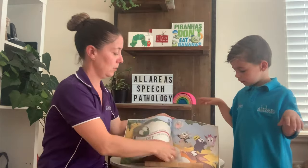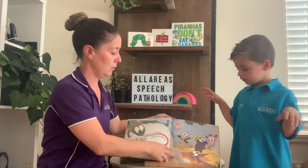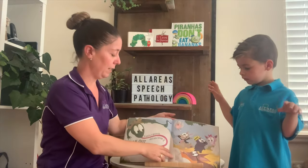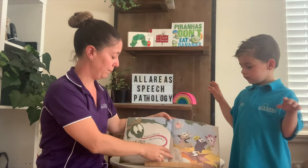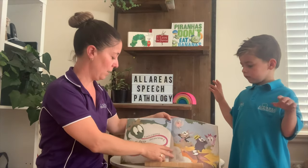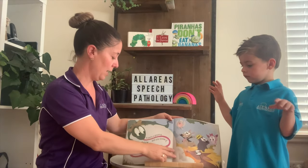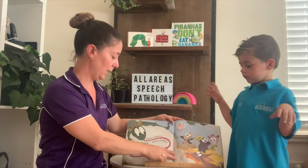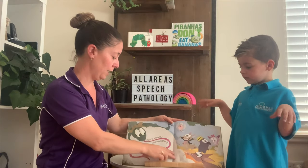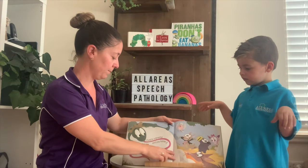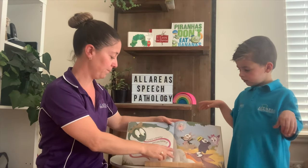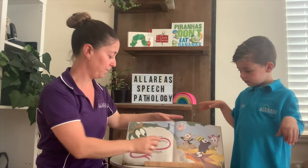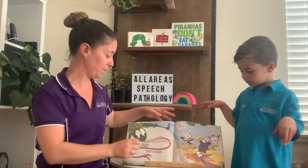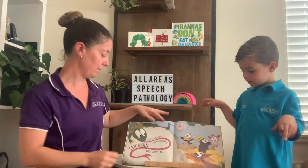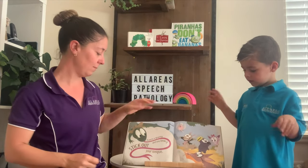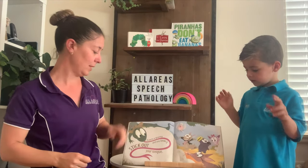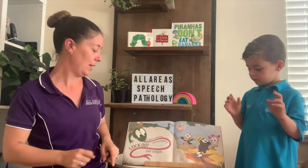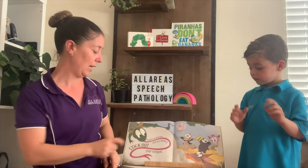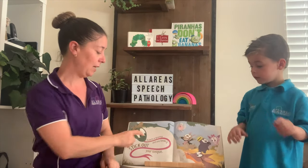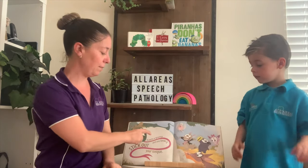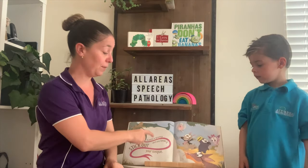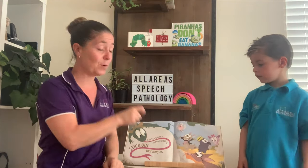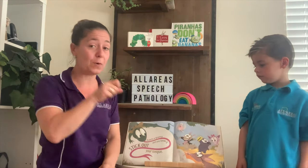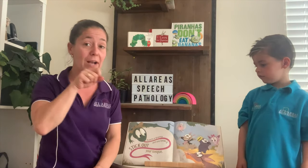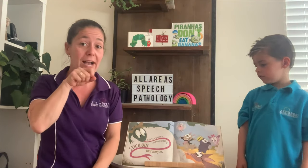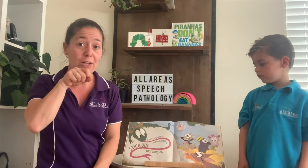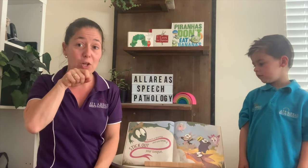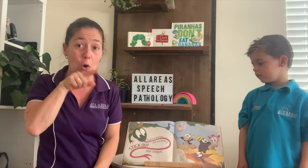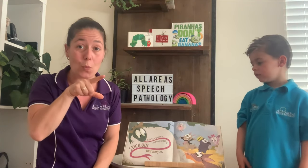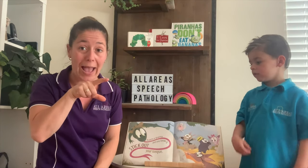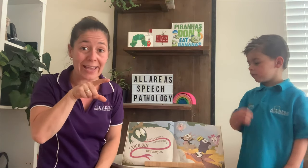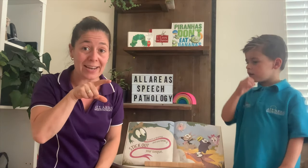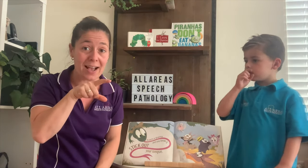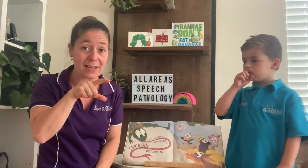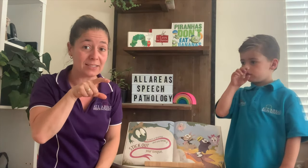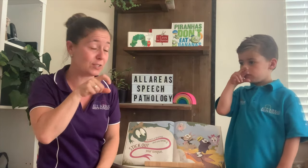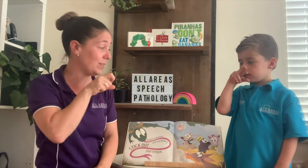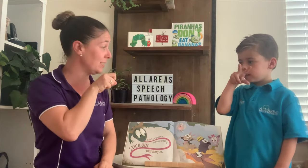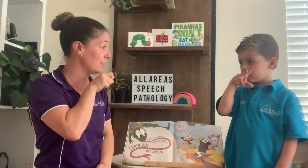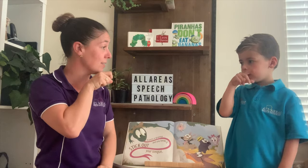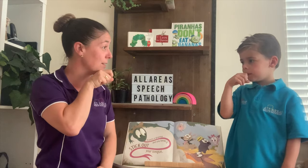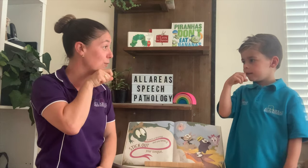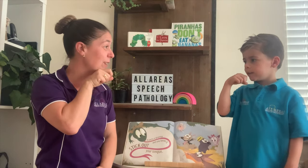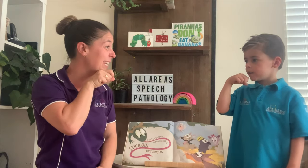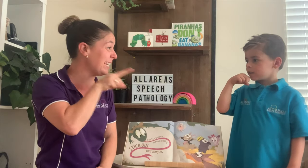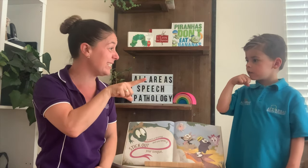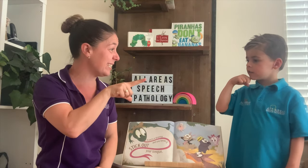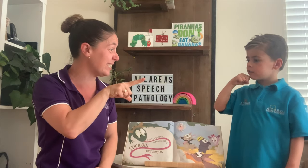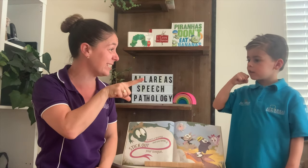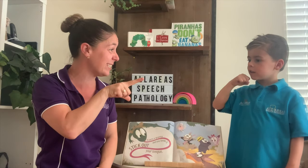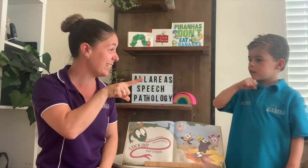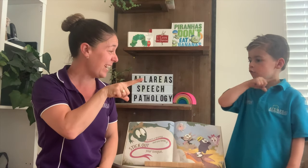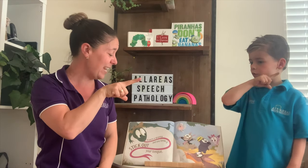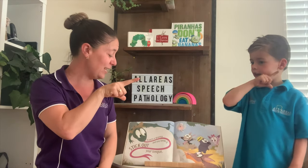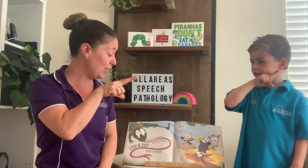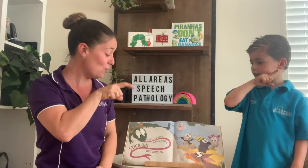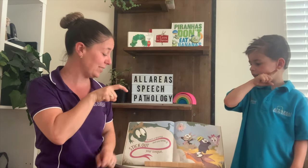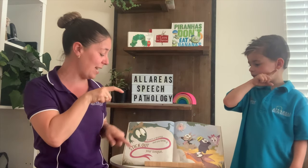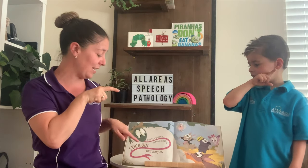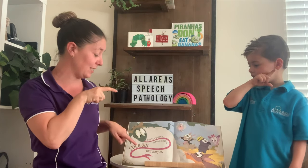Great flying. If you're a goanna, so this is the sign for lizard, and it looks like it's